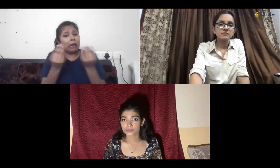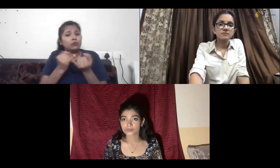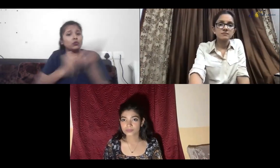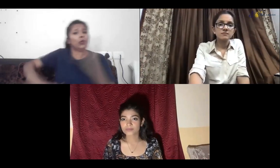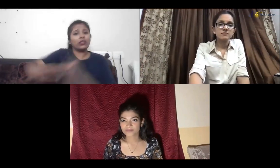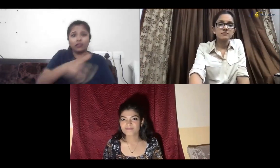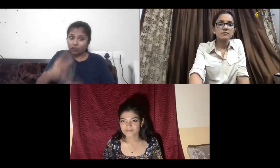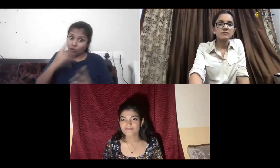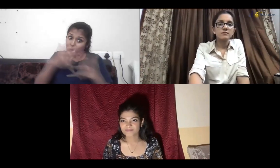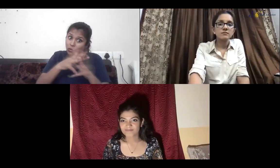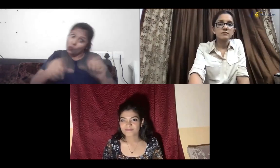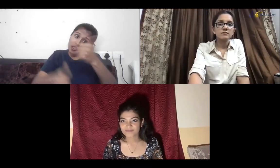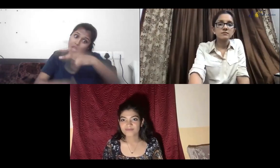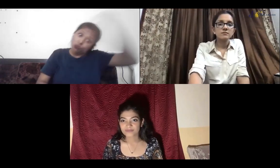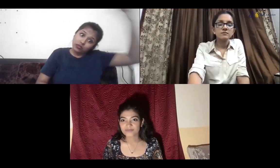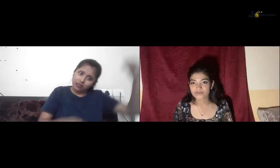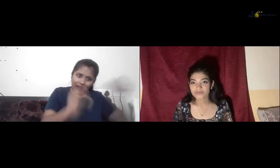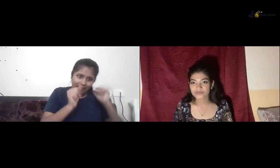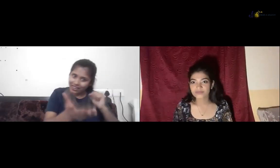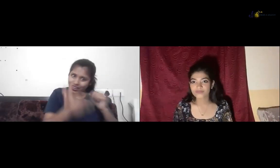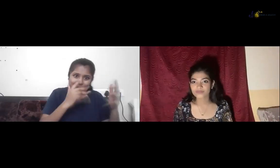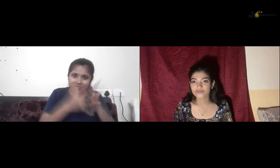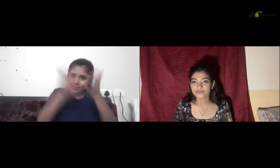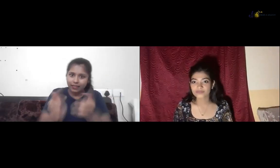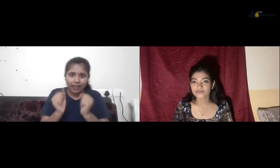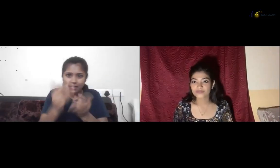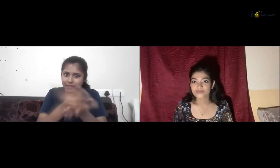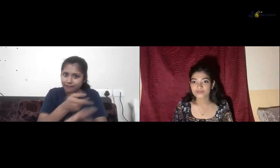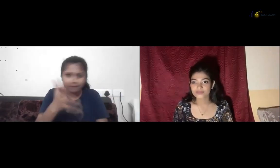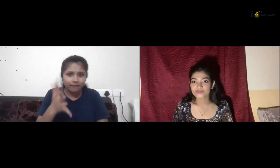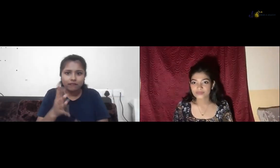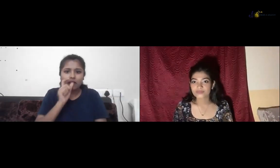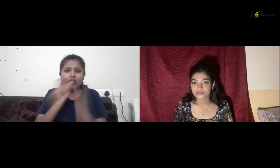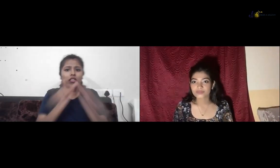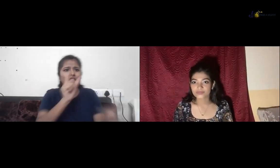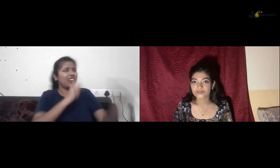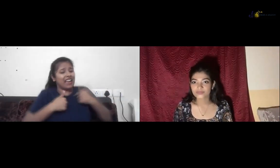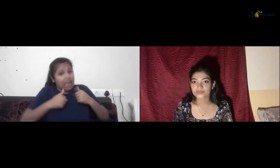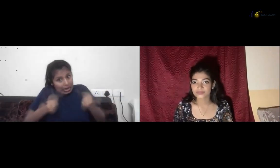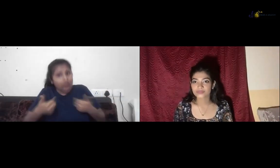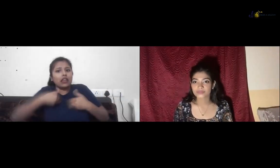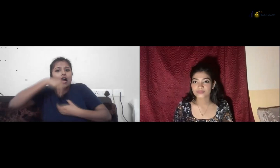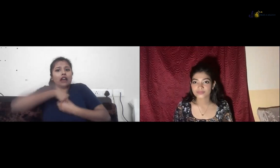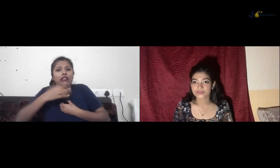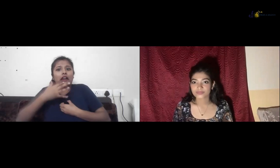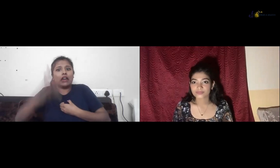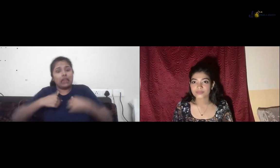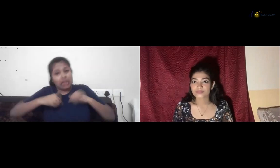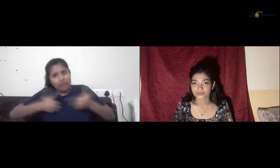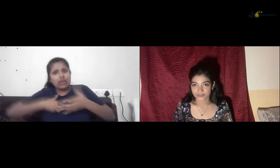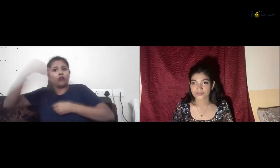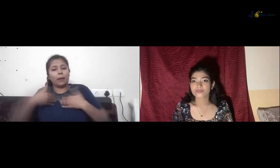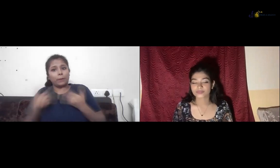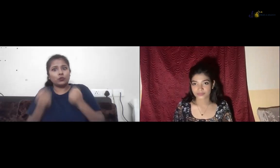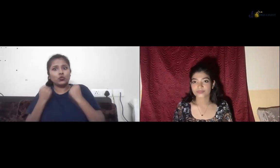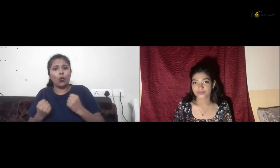And women are such women as the woman can do it or not, and as women can't do it, you are not safe over there. Why we are hurting